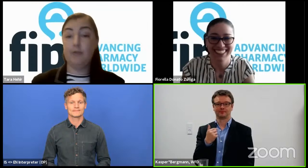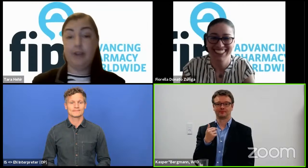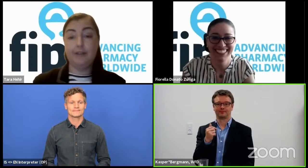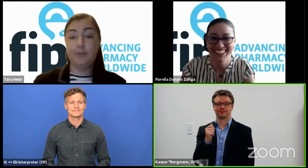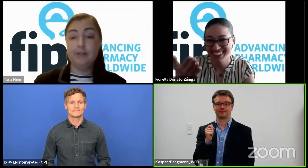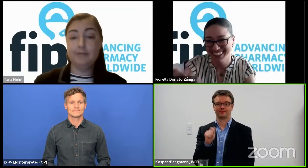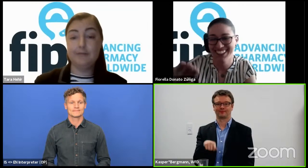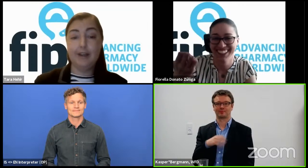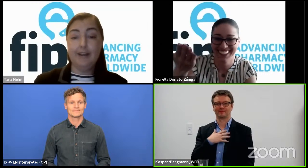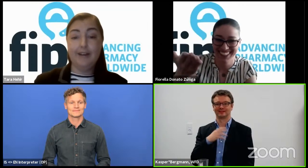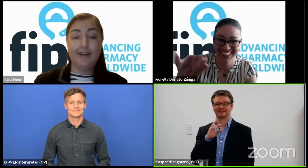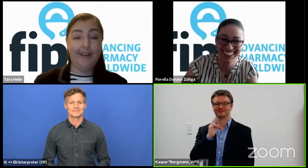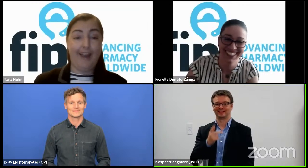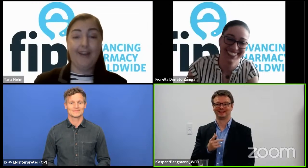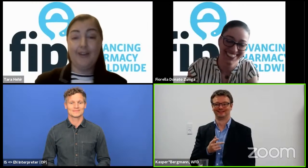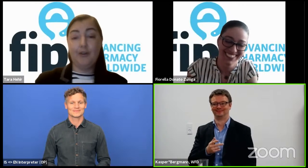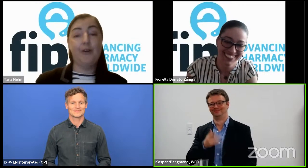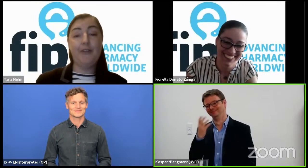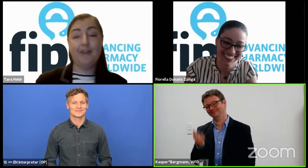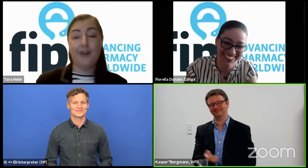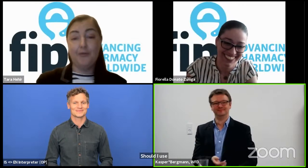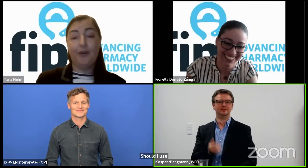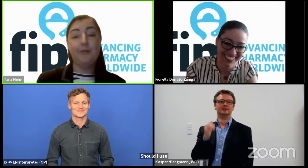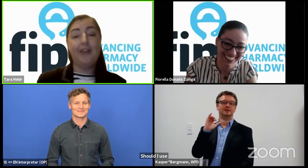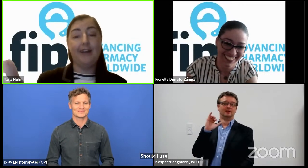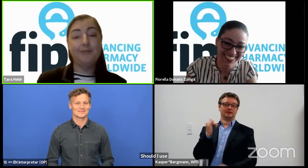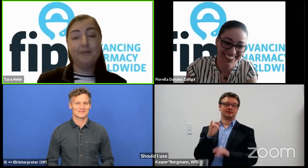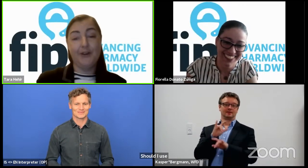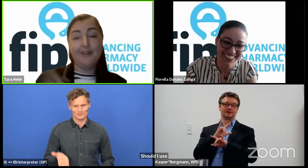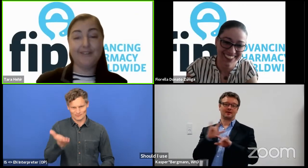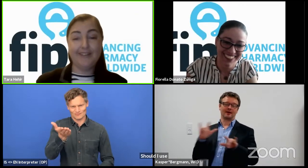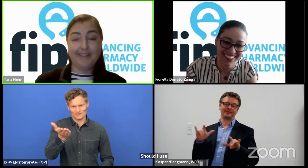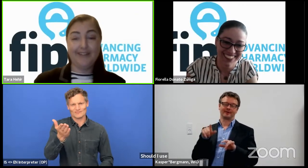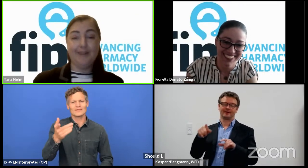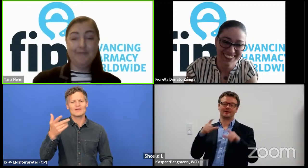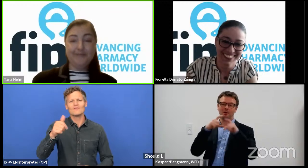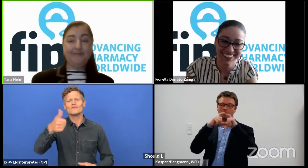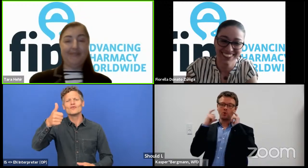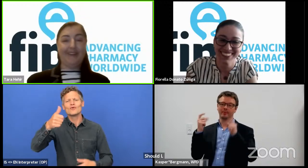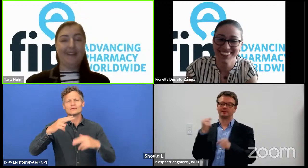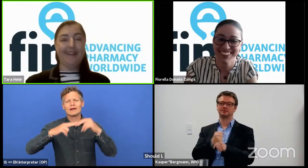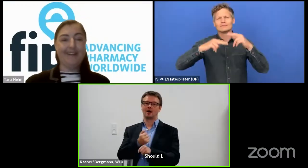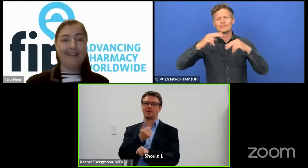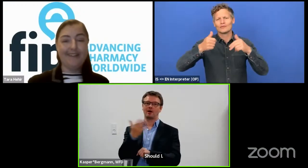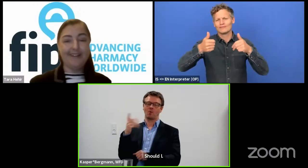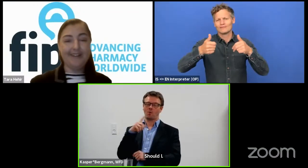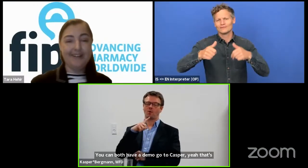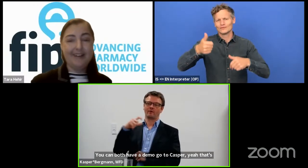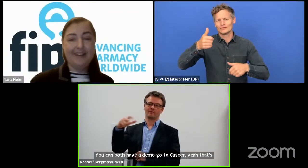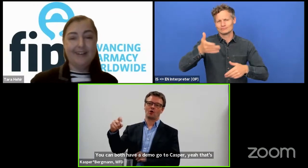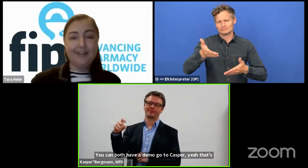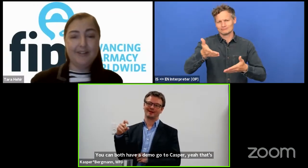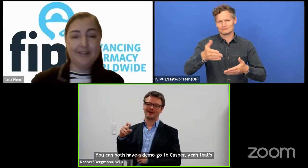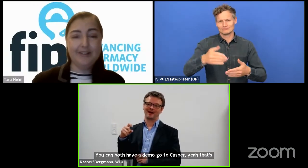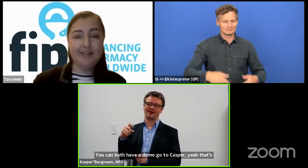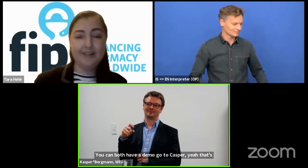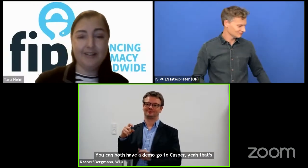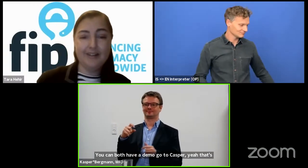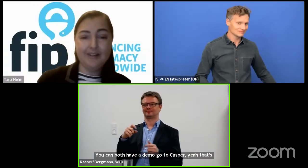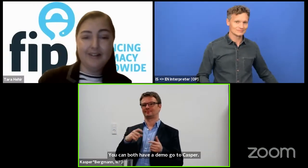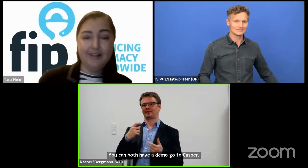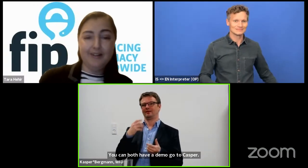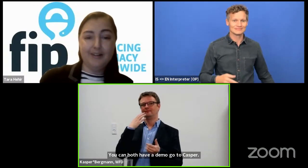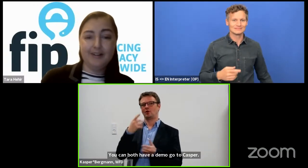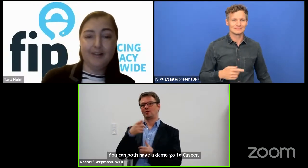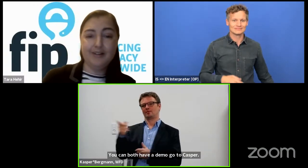Should I answer that? Yeah. You can both have a go. We'll go with Casper first. Yeah, that's true. The mask